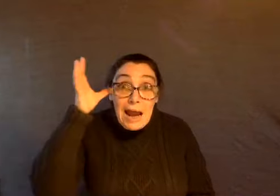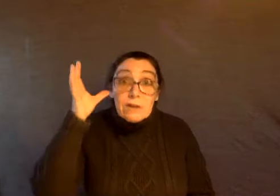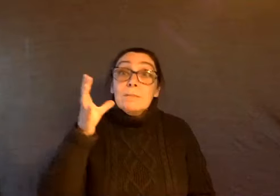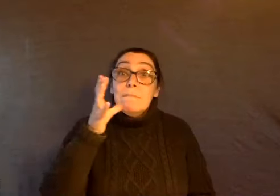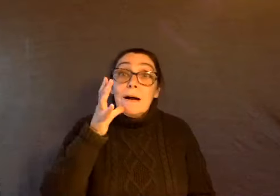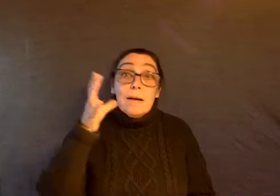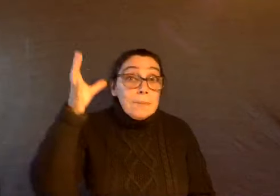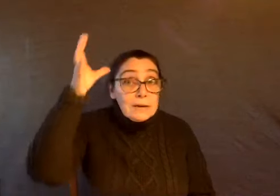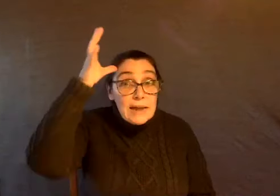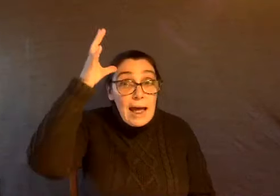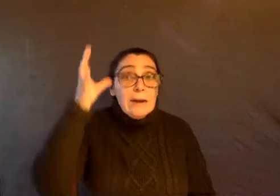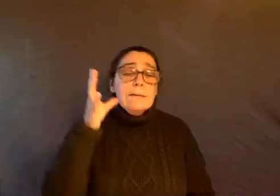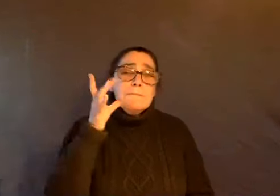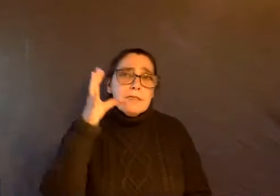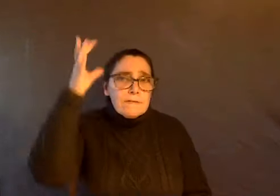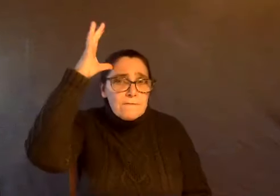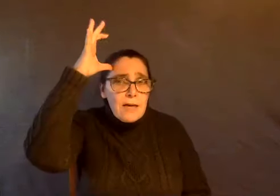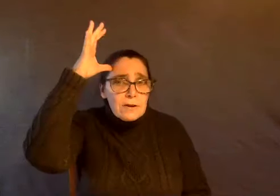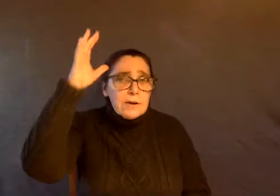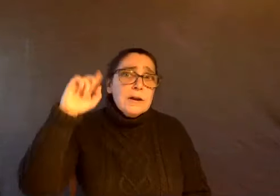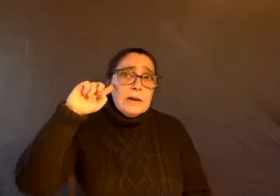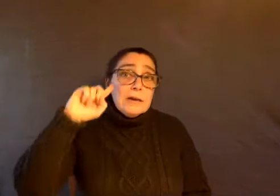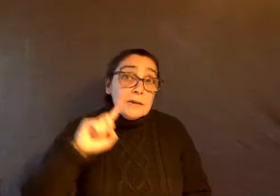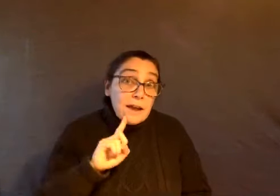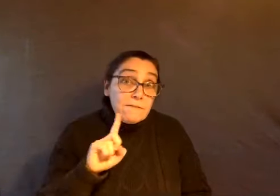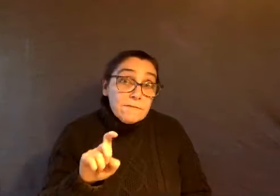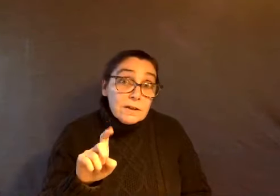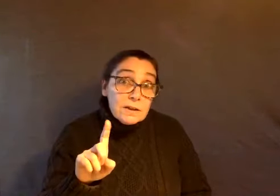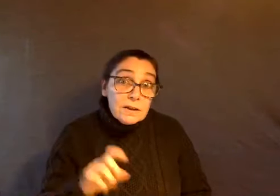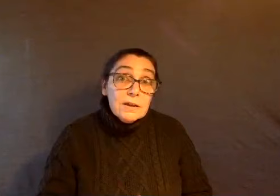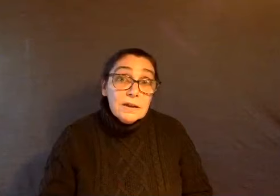Parents, mom, dad, mother, father, deaf?